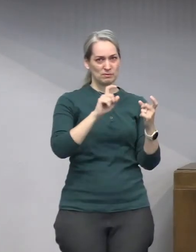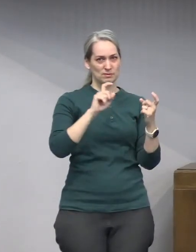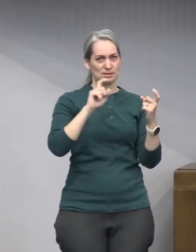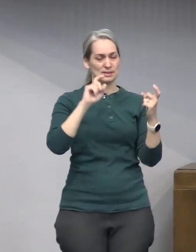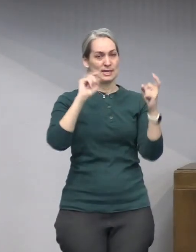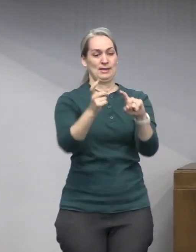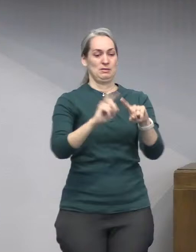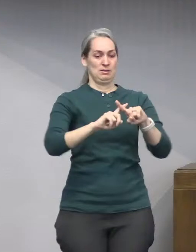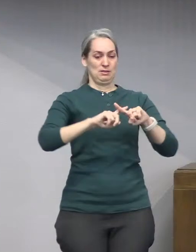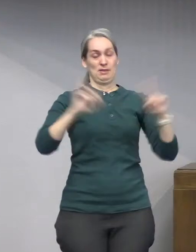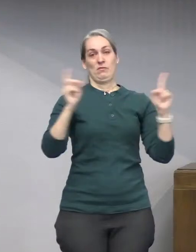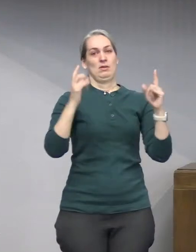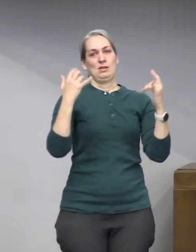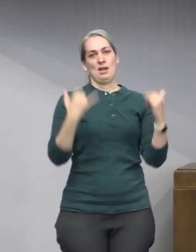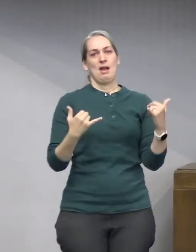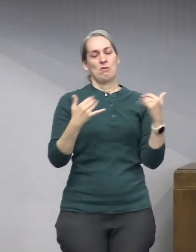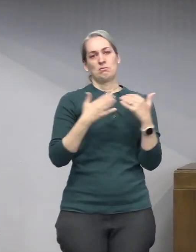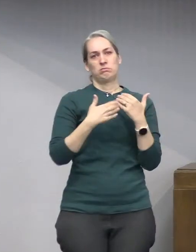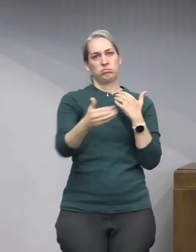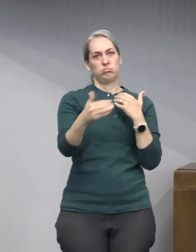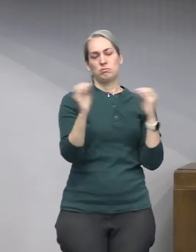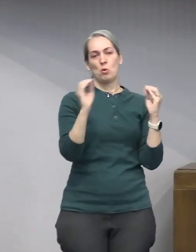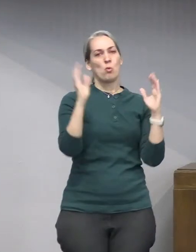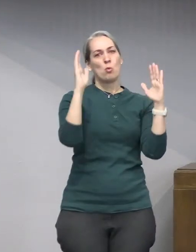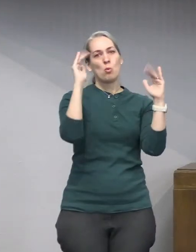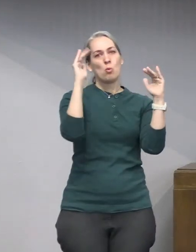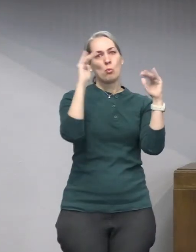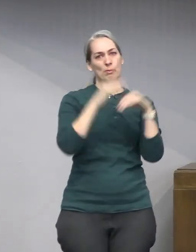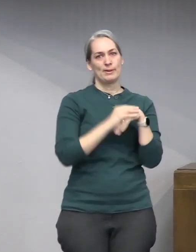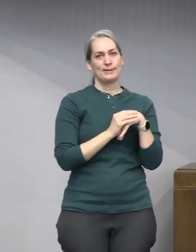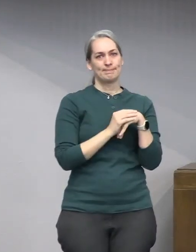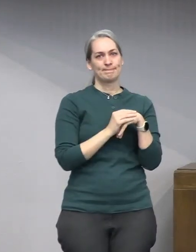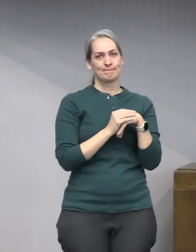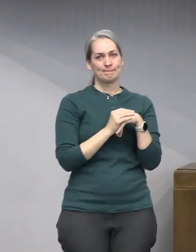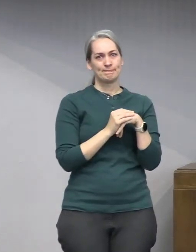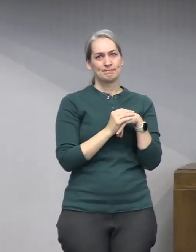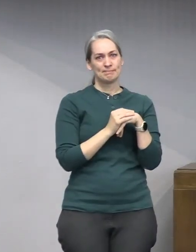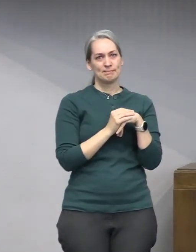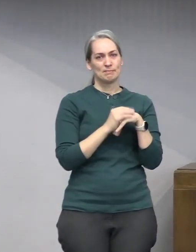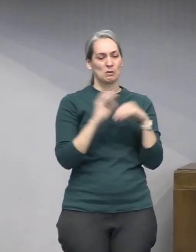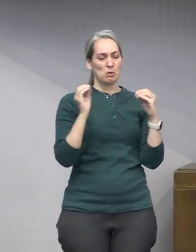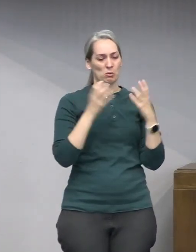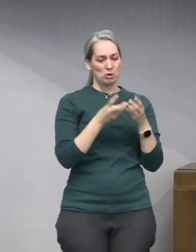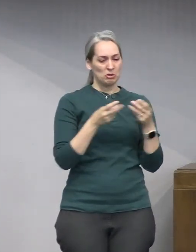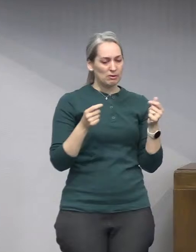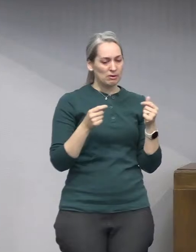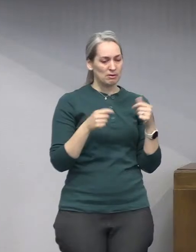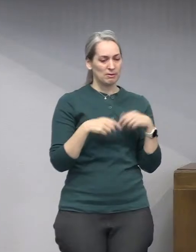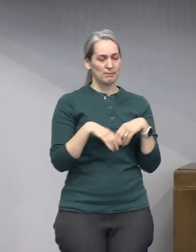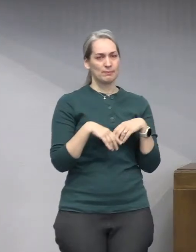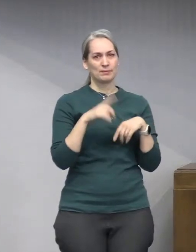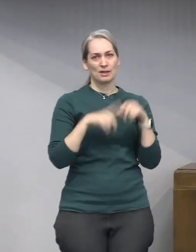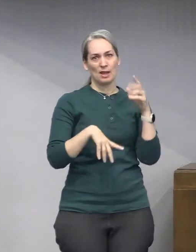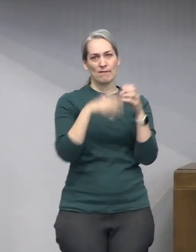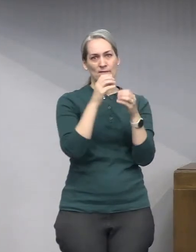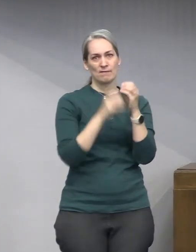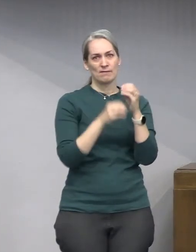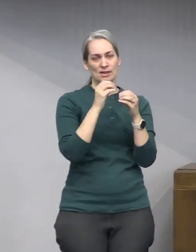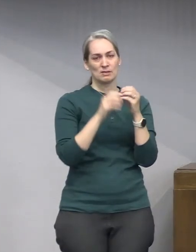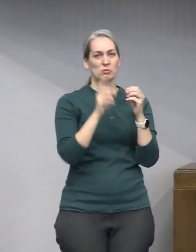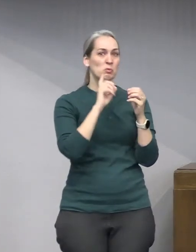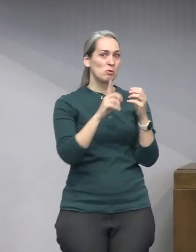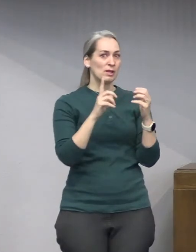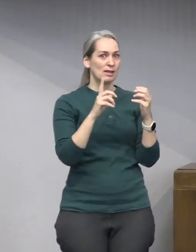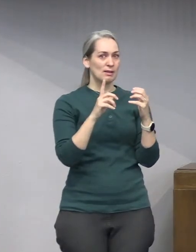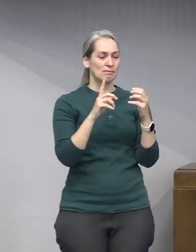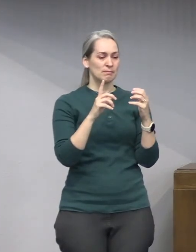were different now. No hope, really, of cure or remediation. Truly a